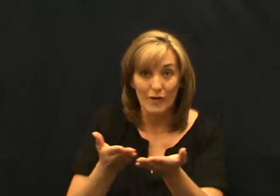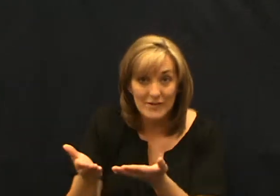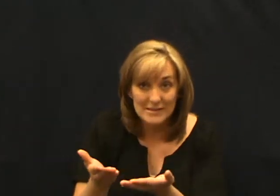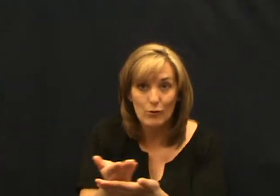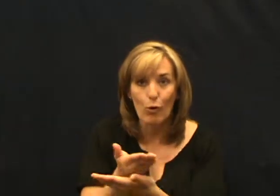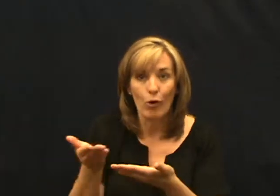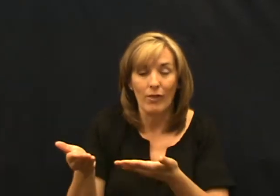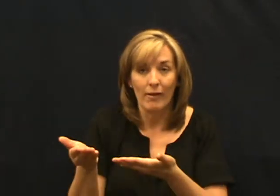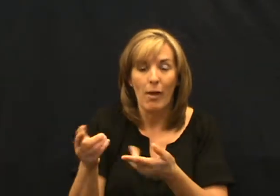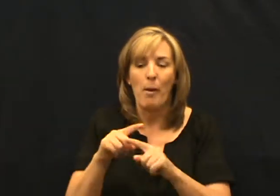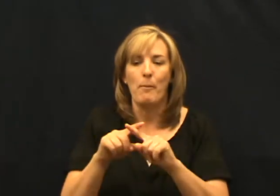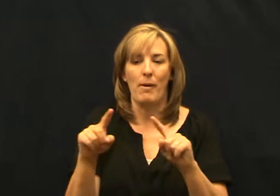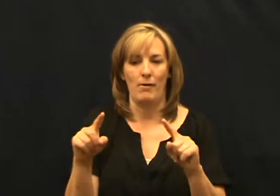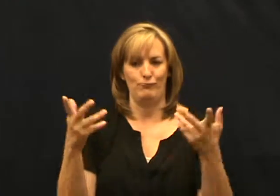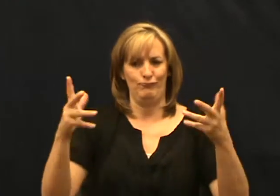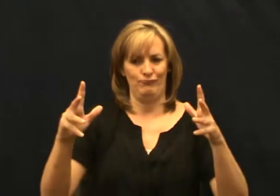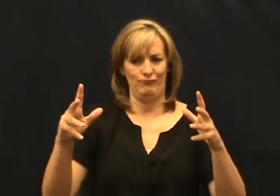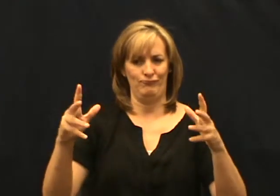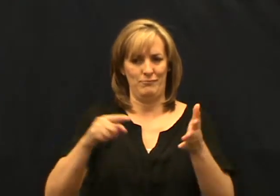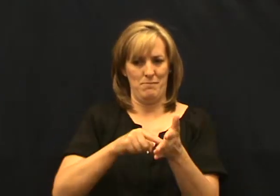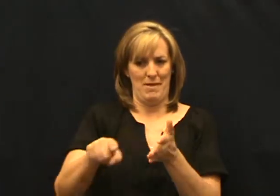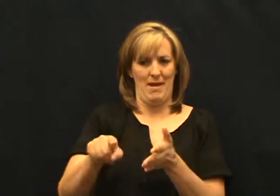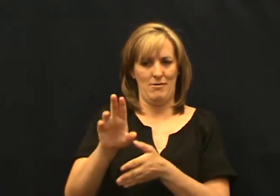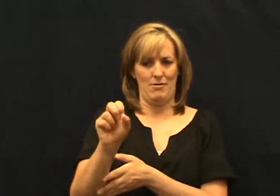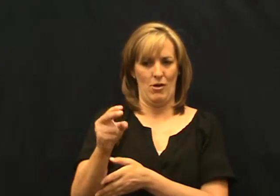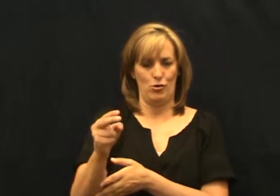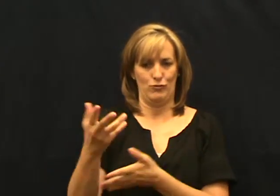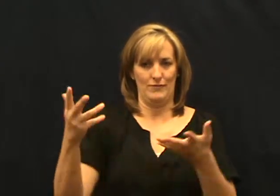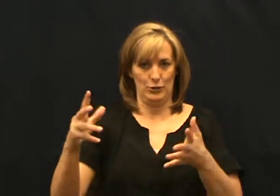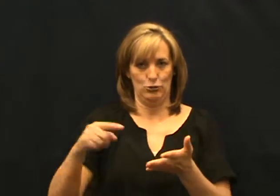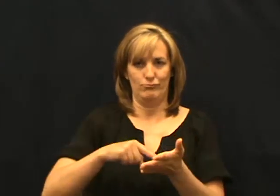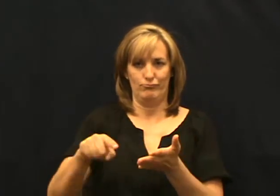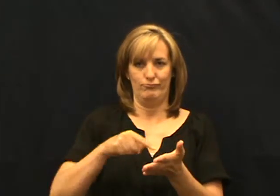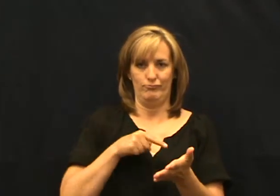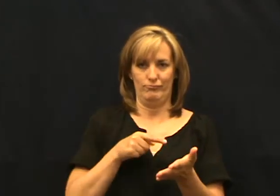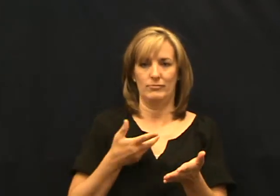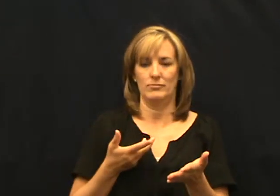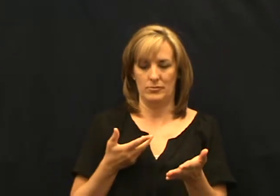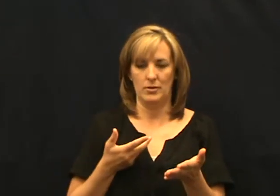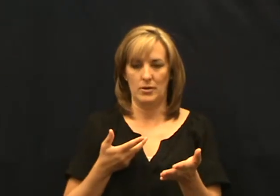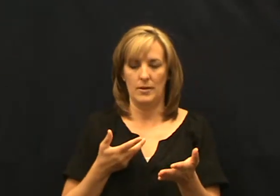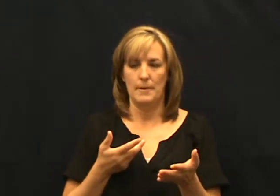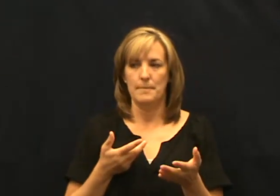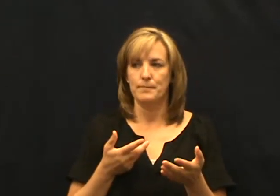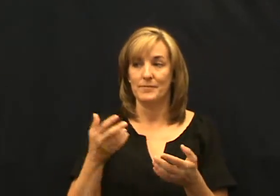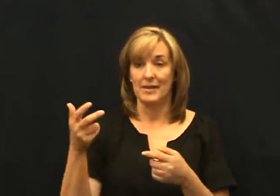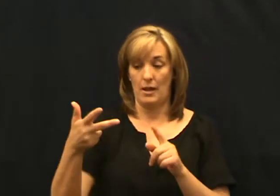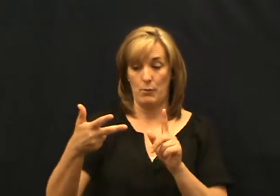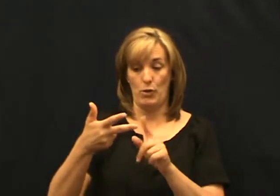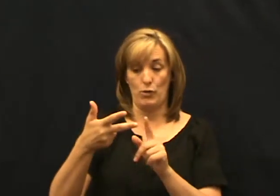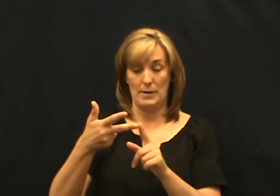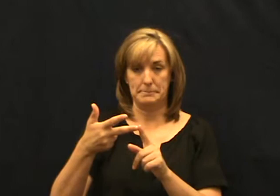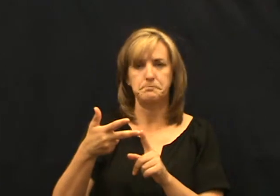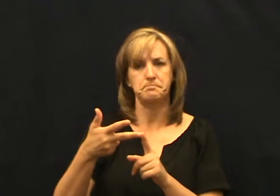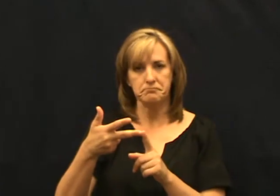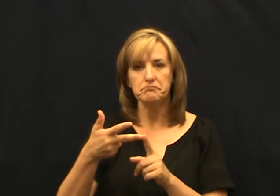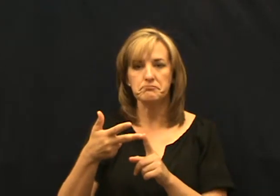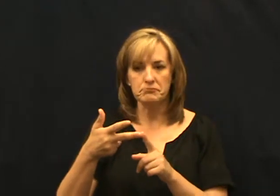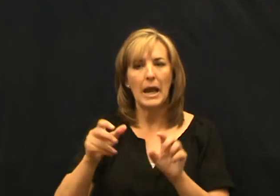the cash. Look at the corresponding number three. We could get the cash, receive the cash in